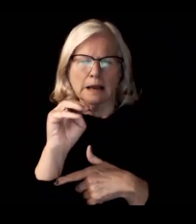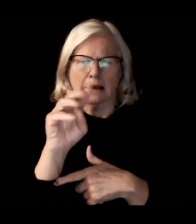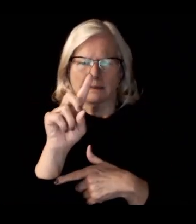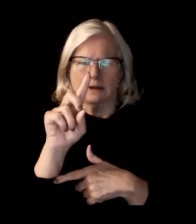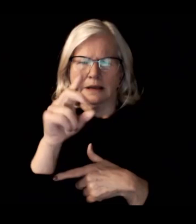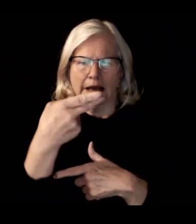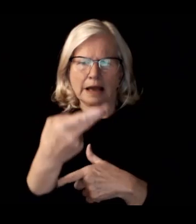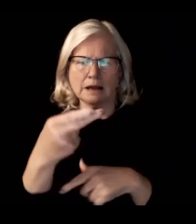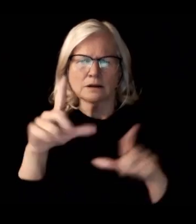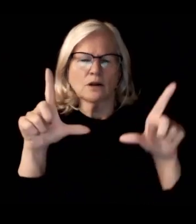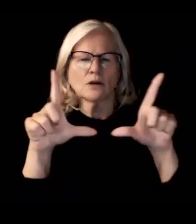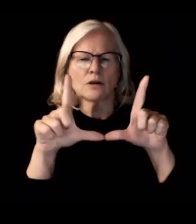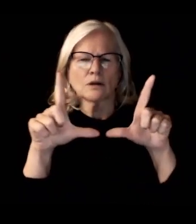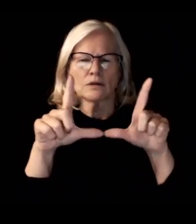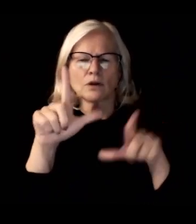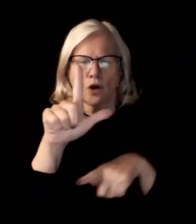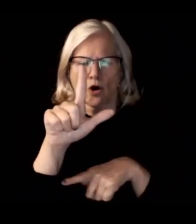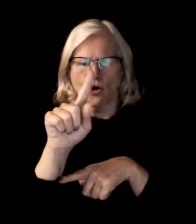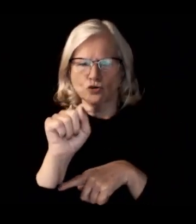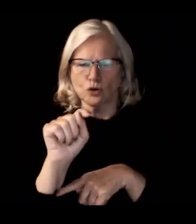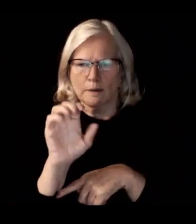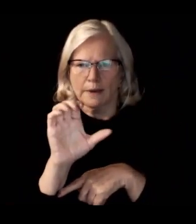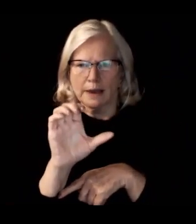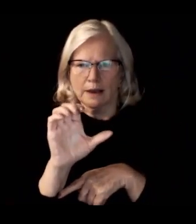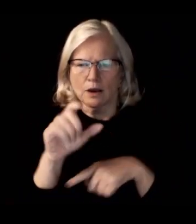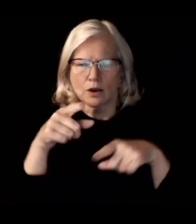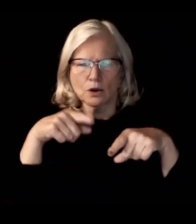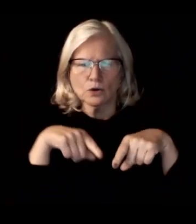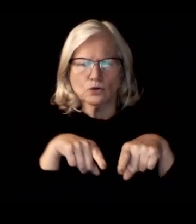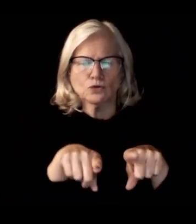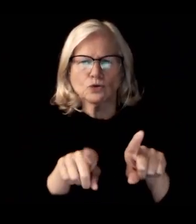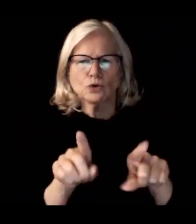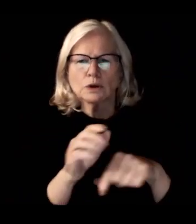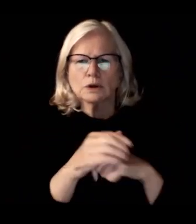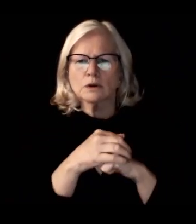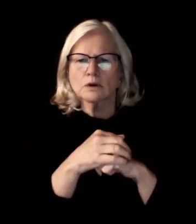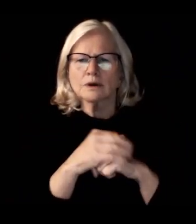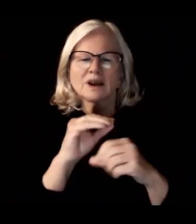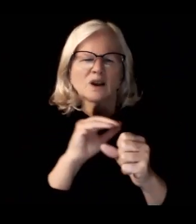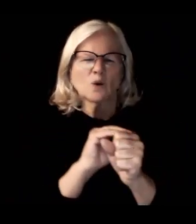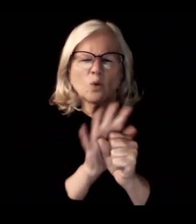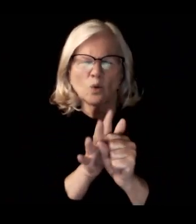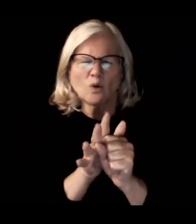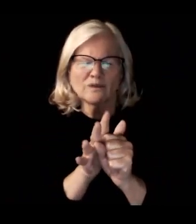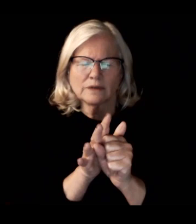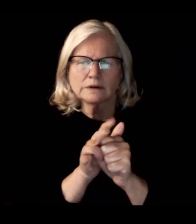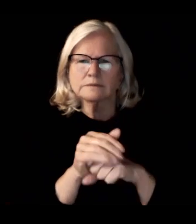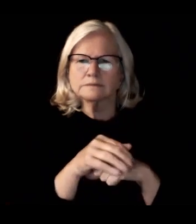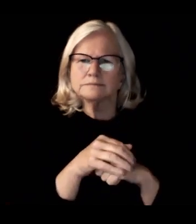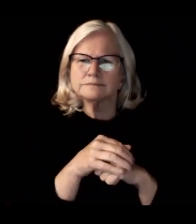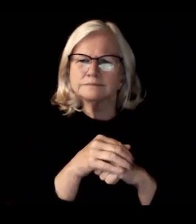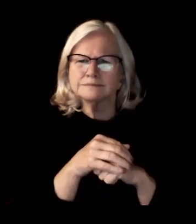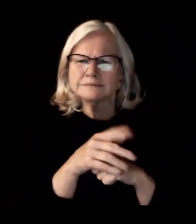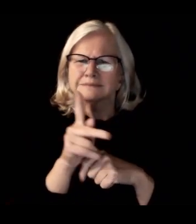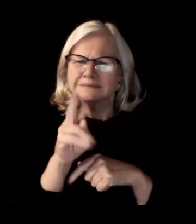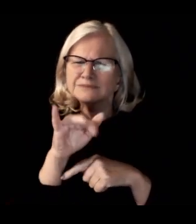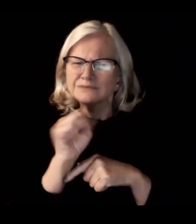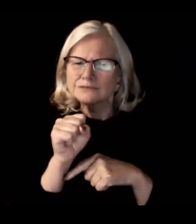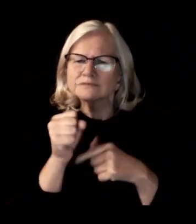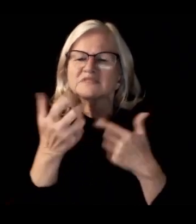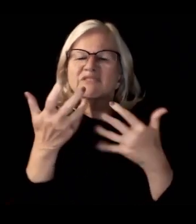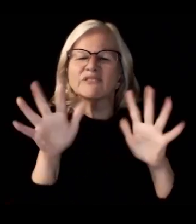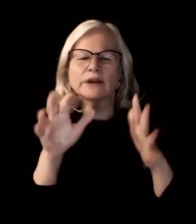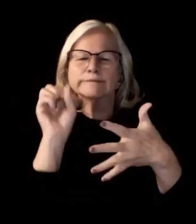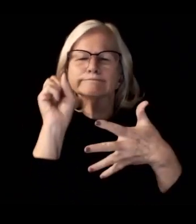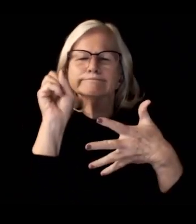As Chris mentioned, she had gave some specific data regarding facility numbers. Regarding